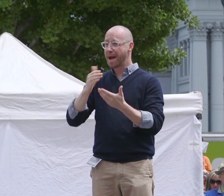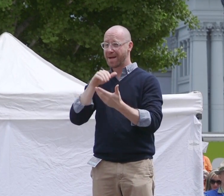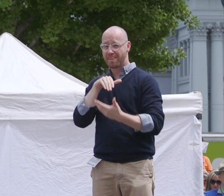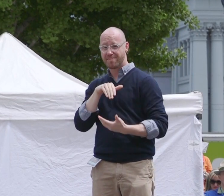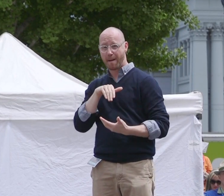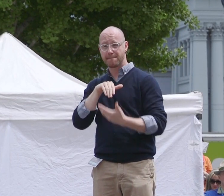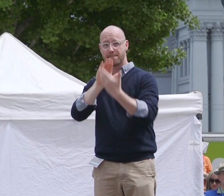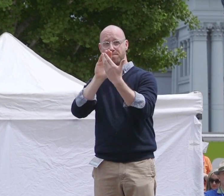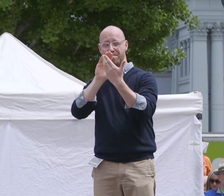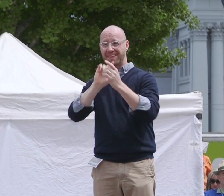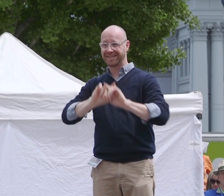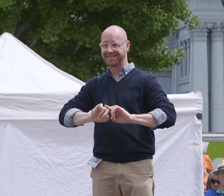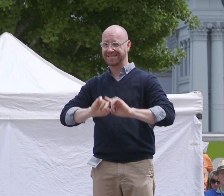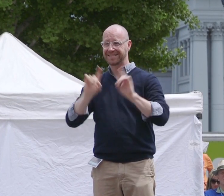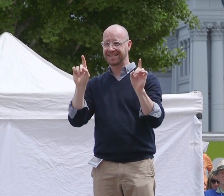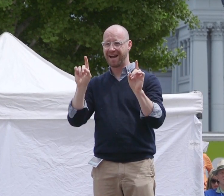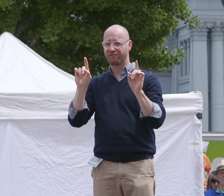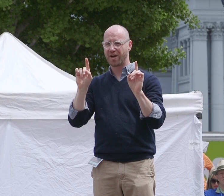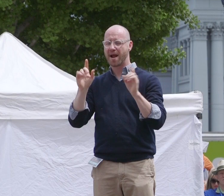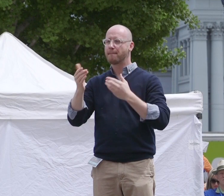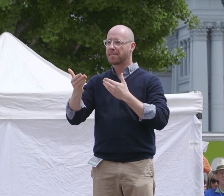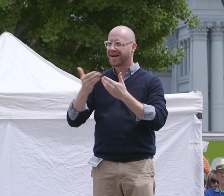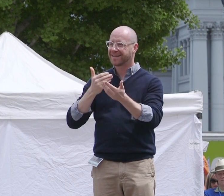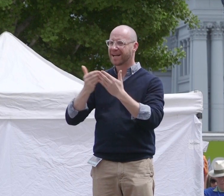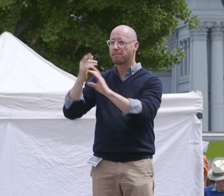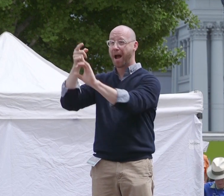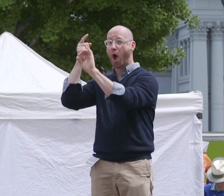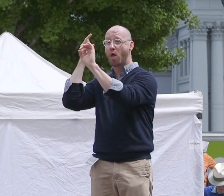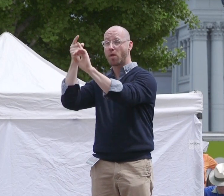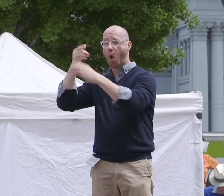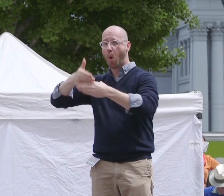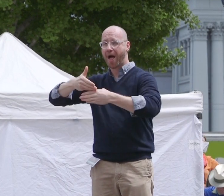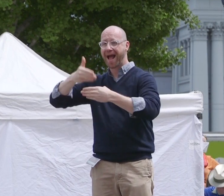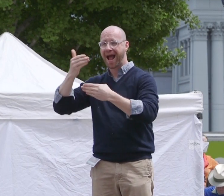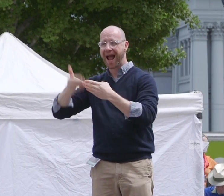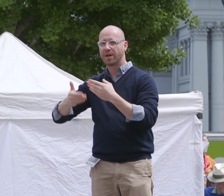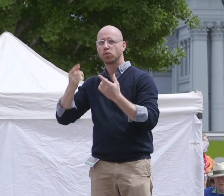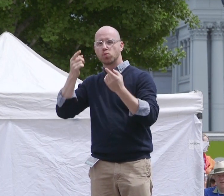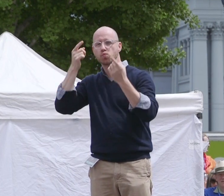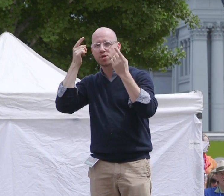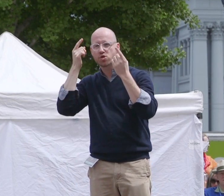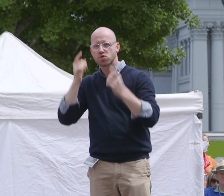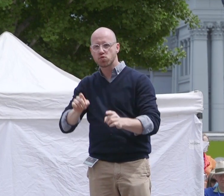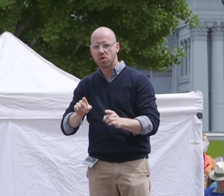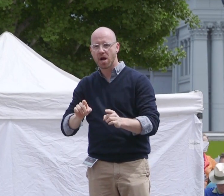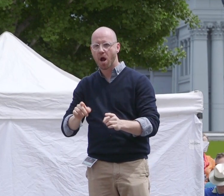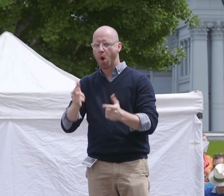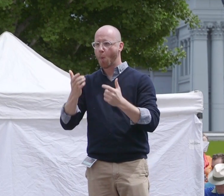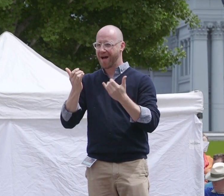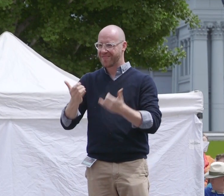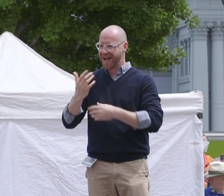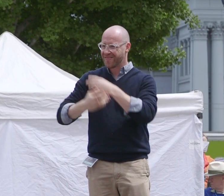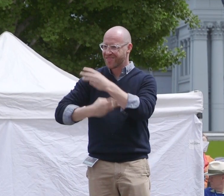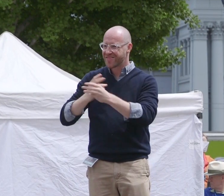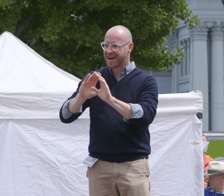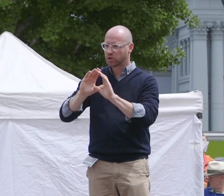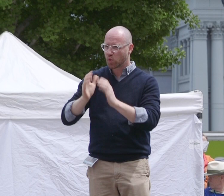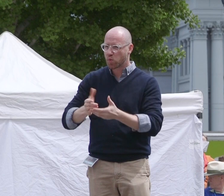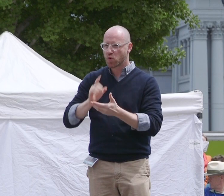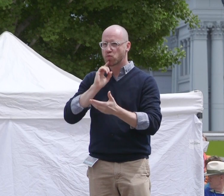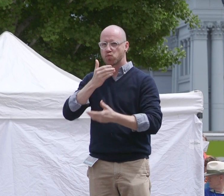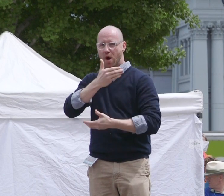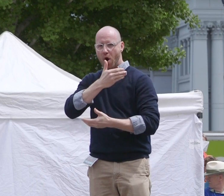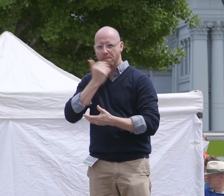on the goal. That we all want to leave a better world and life for our children, our loved ones,